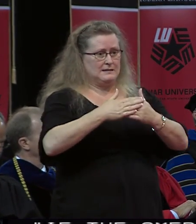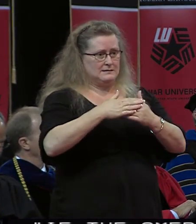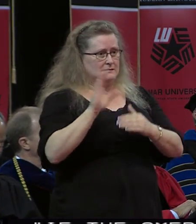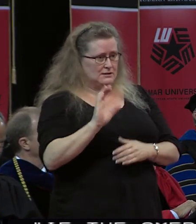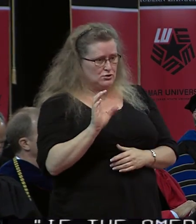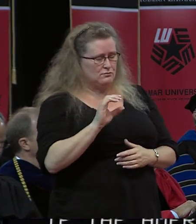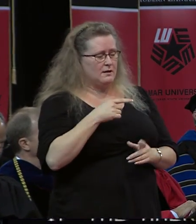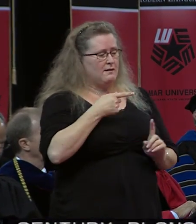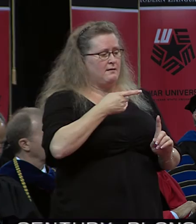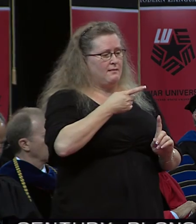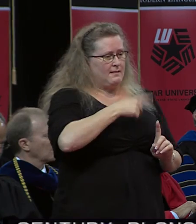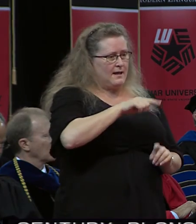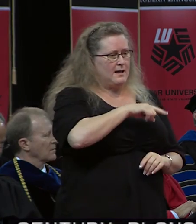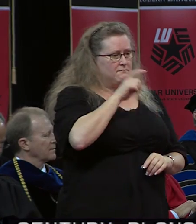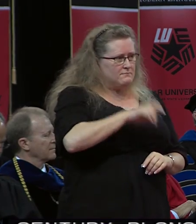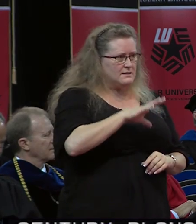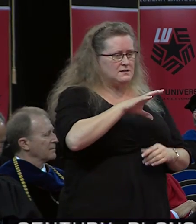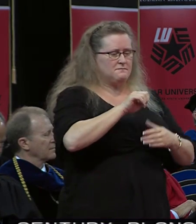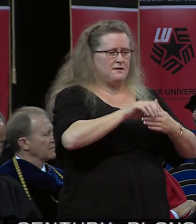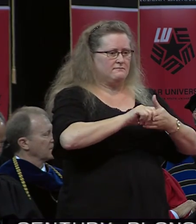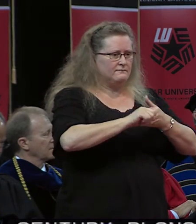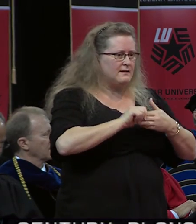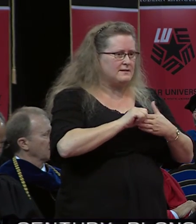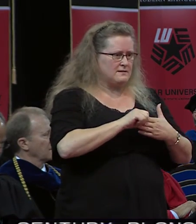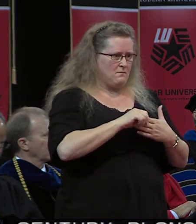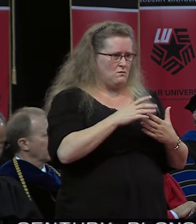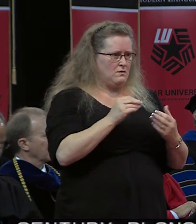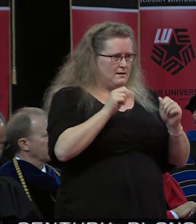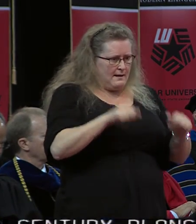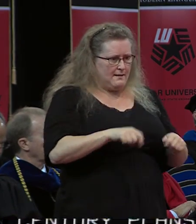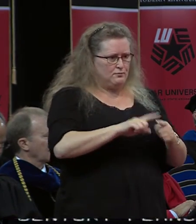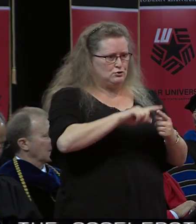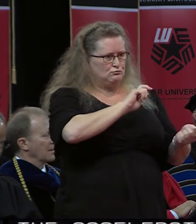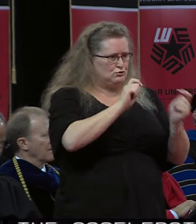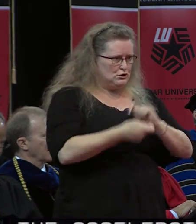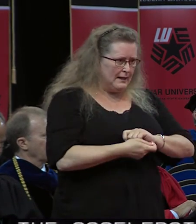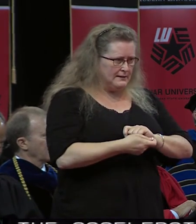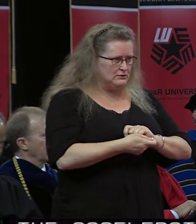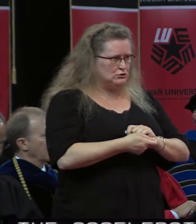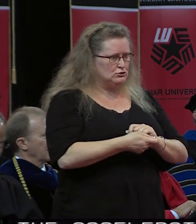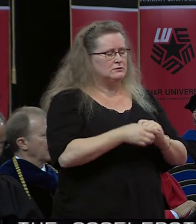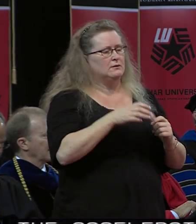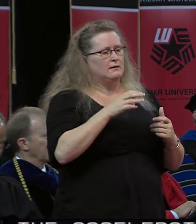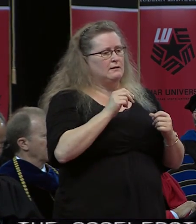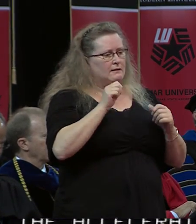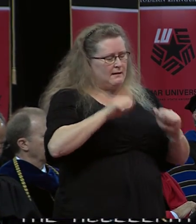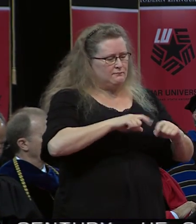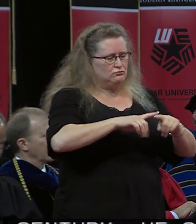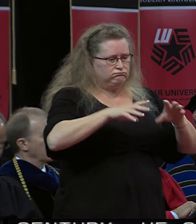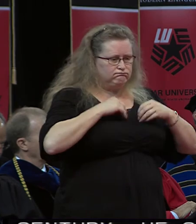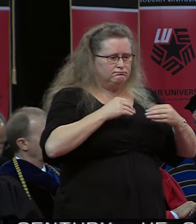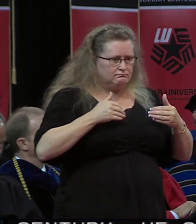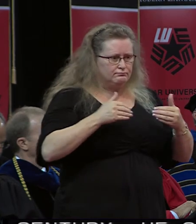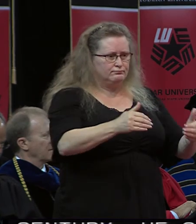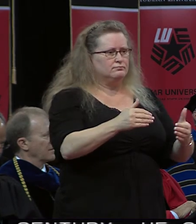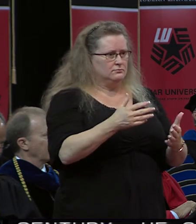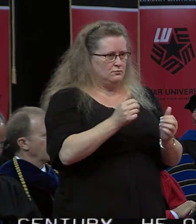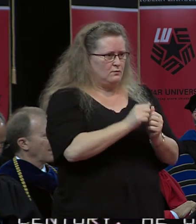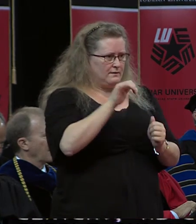she must be supple and malleable to change, cloaked in resilience and not in